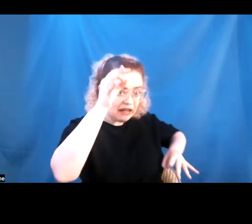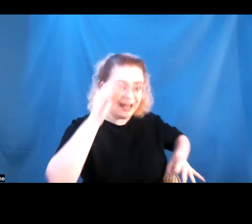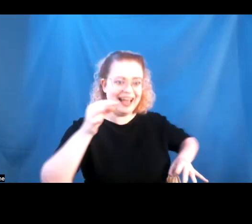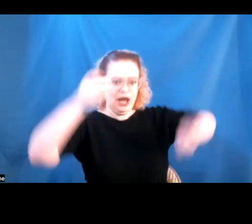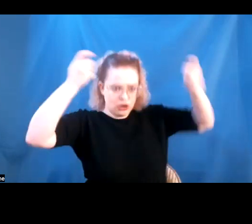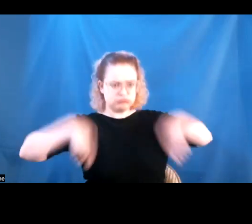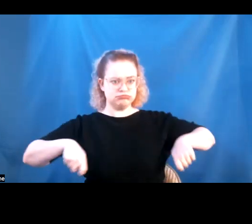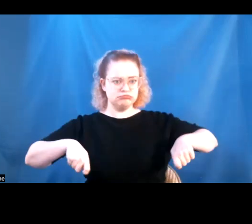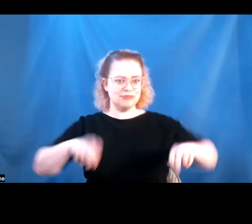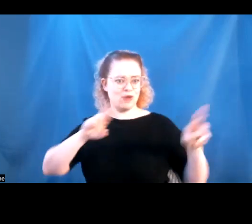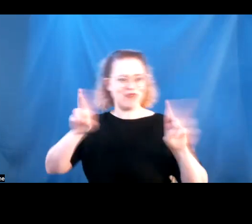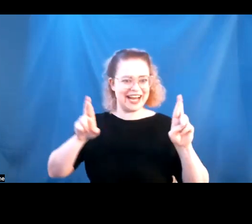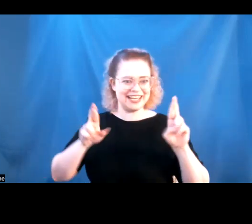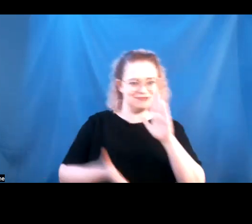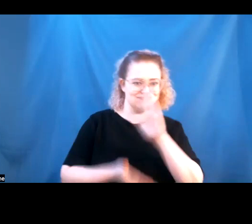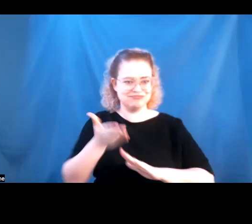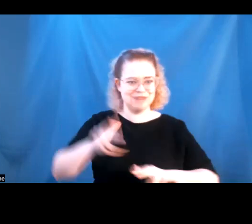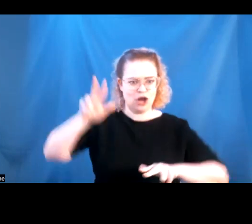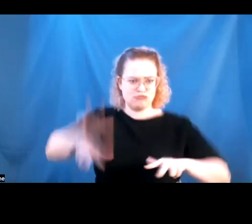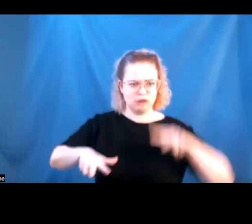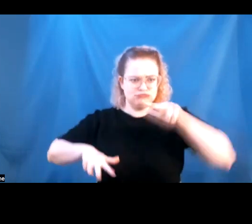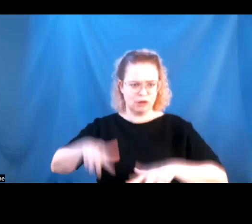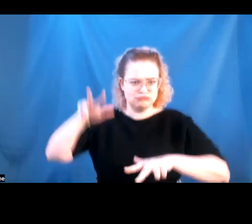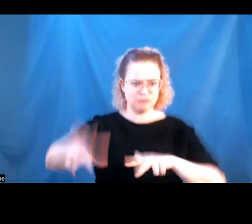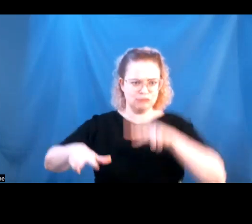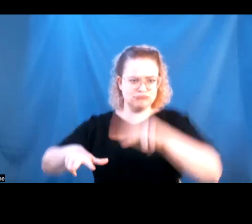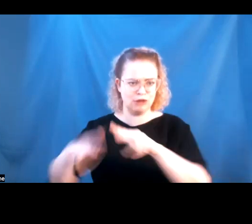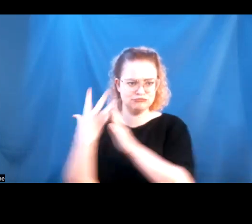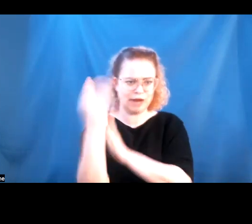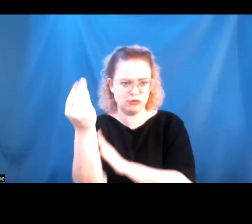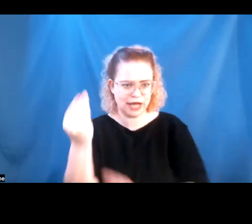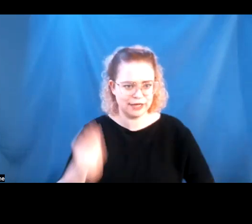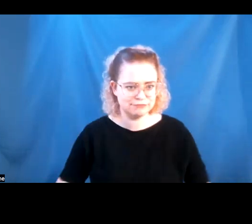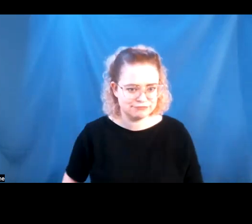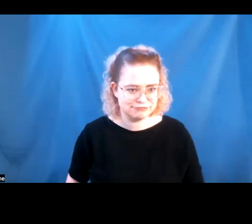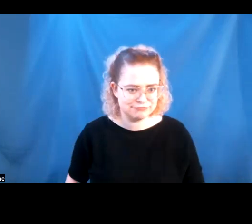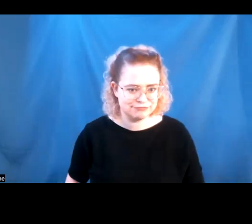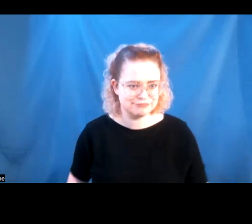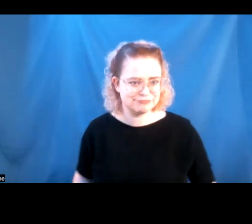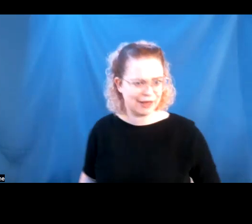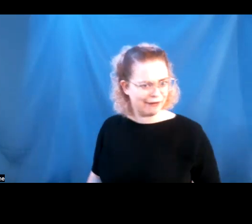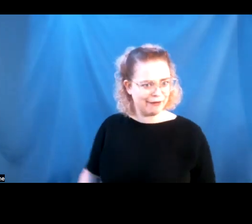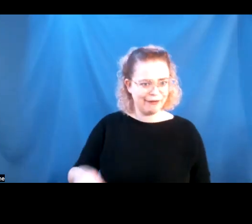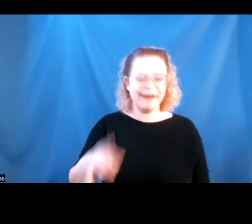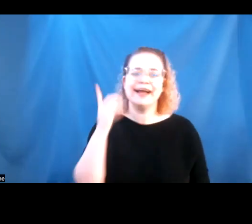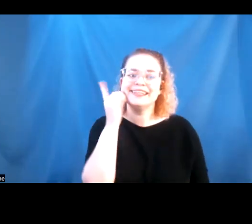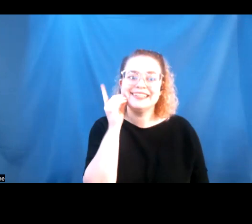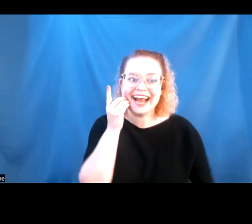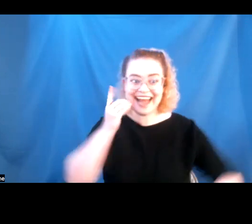says, and Dinah clomp, clomp, clomps outside. Dinah waggles her hands to sign